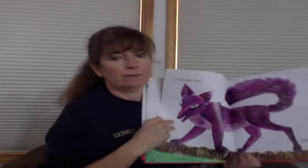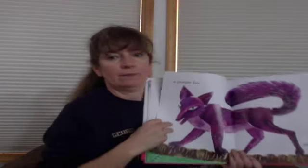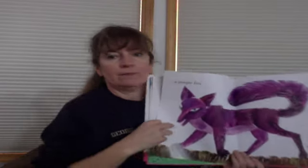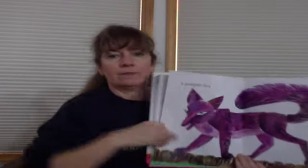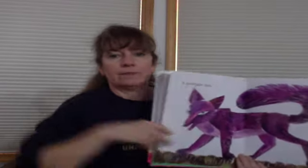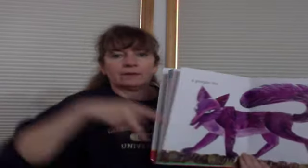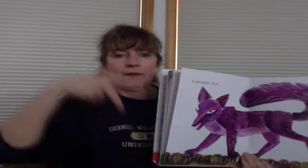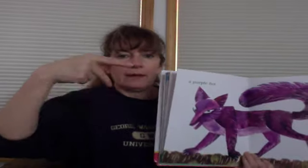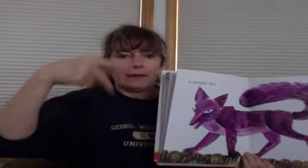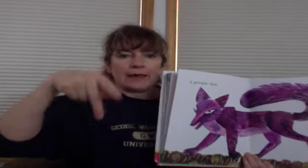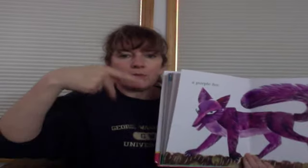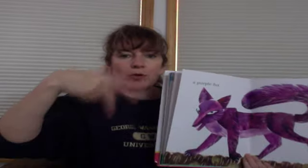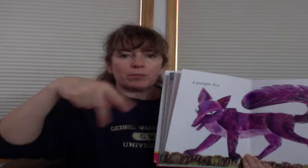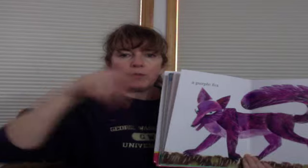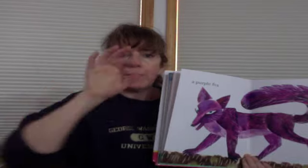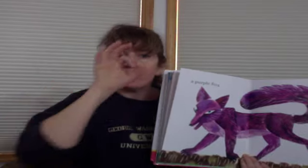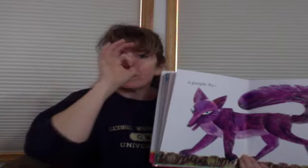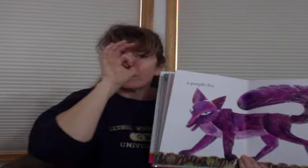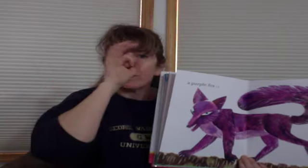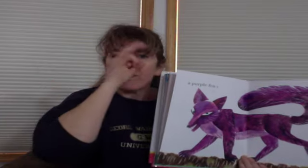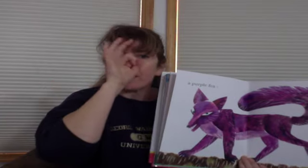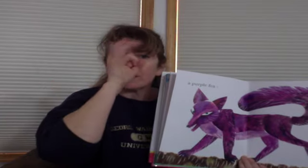A purple fox.